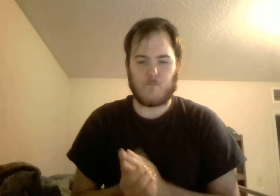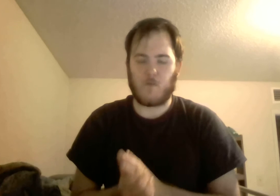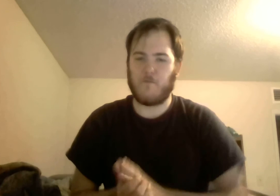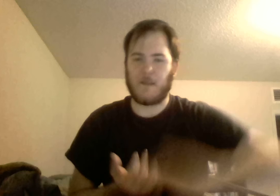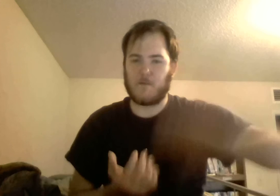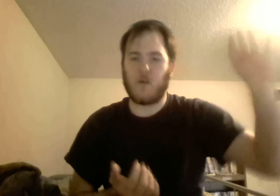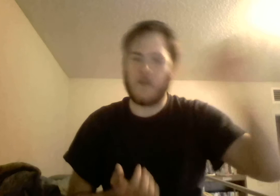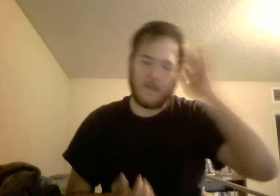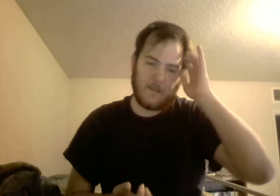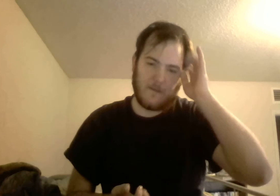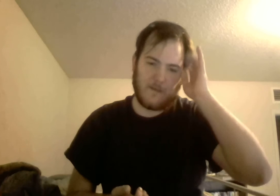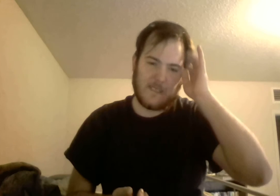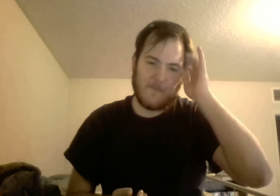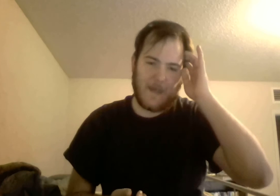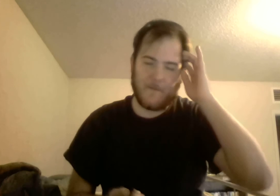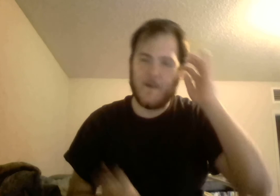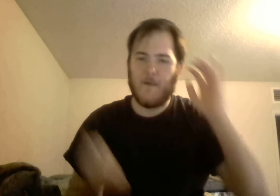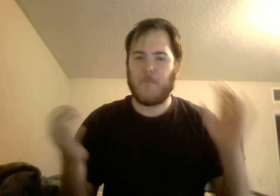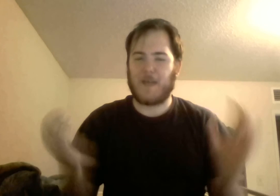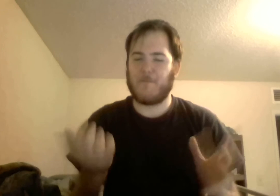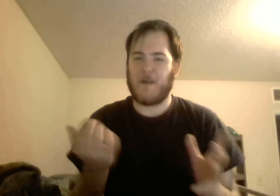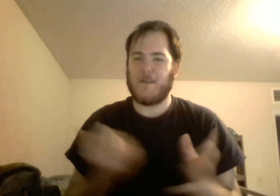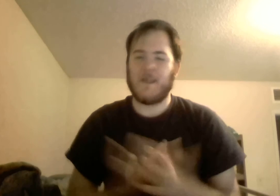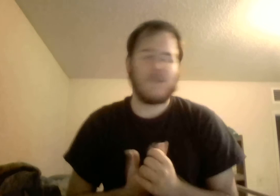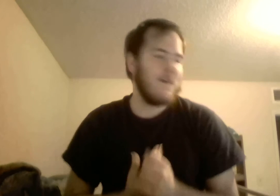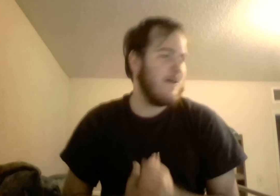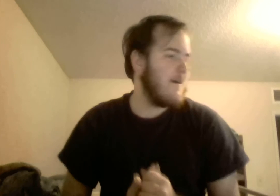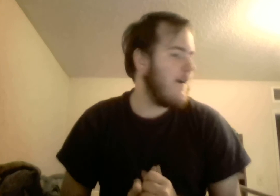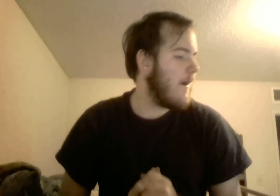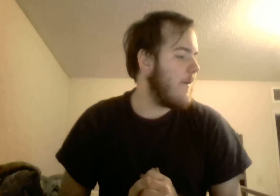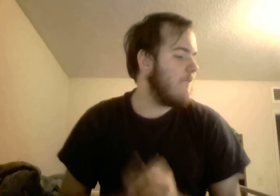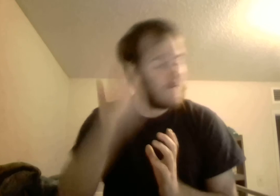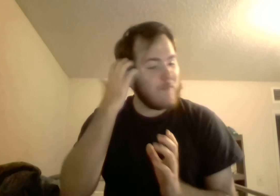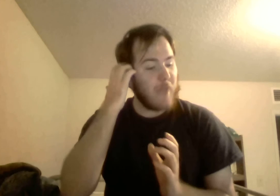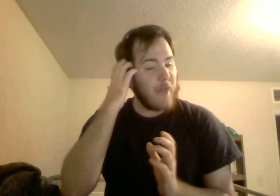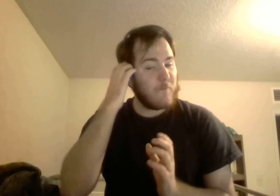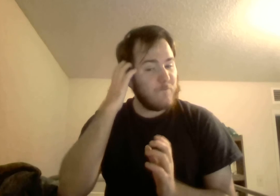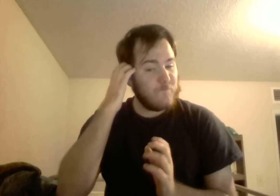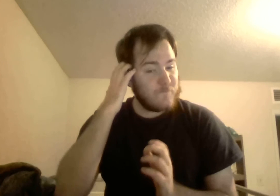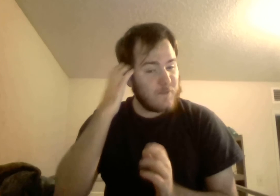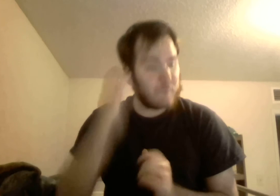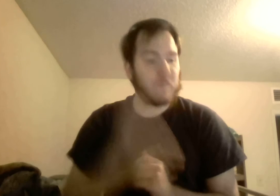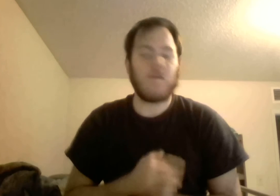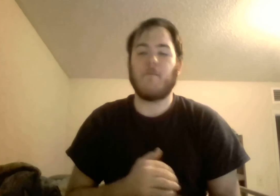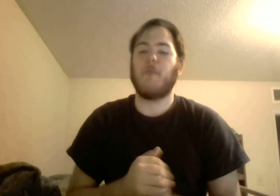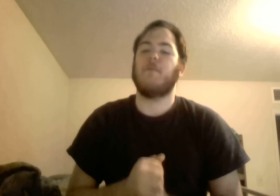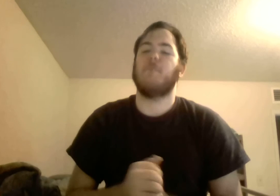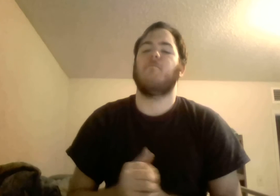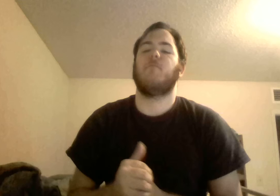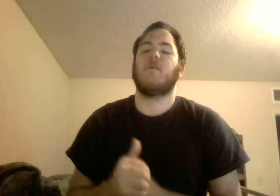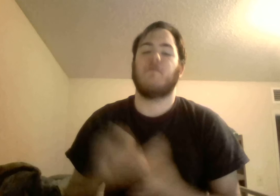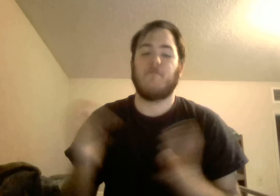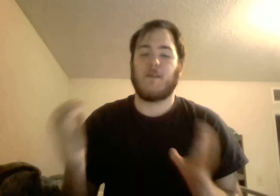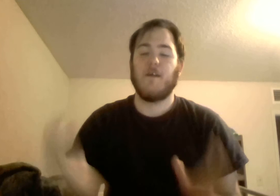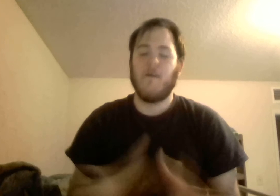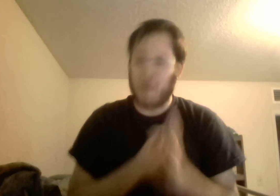moral thing started in the Cutie map, but that's about it. Yeah, the map, people find the map to be a bigger thing. I